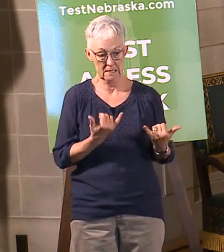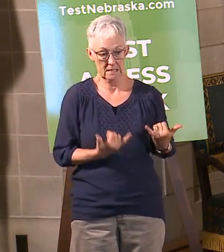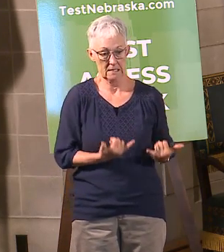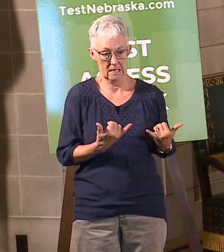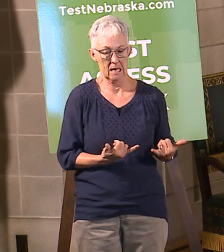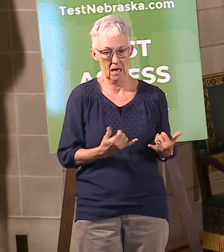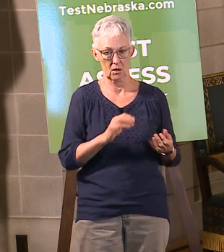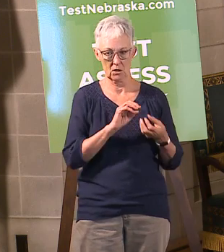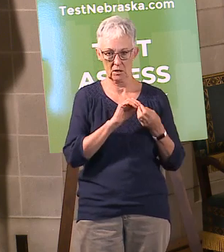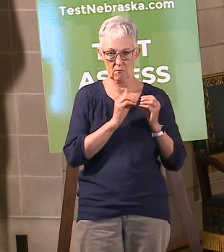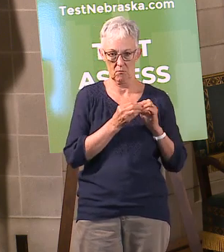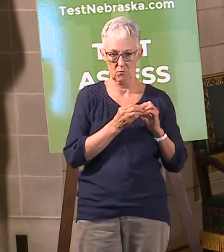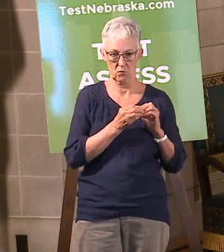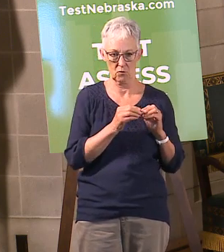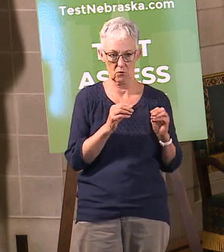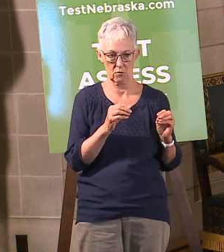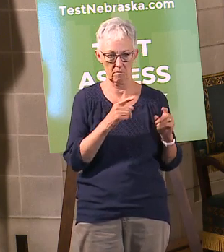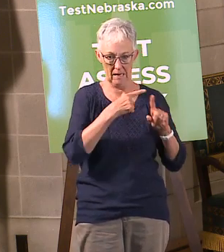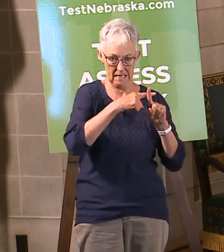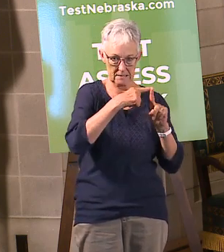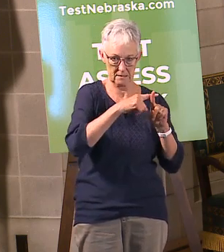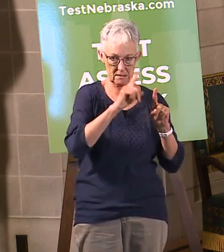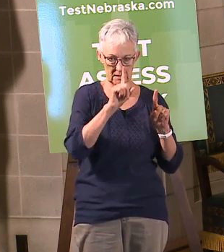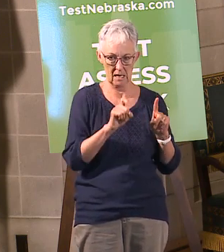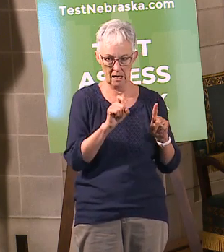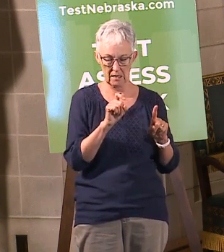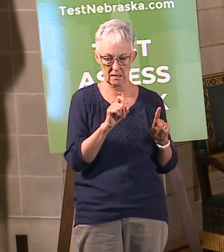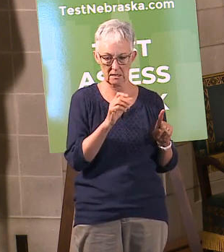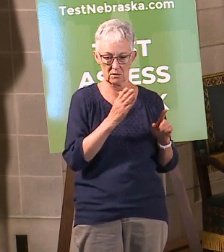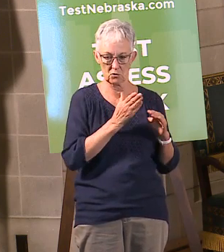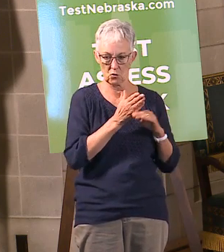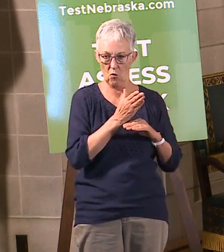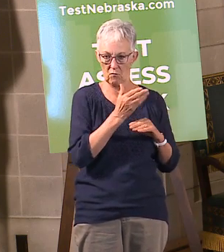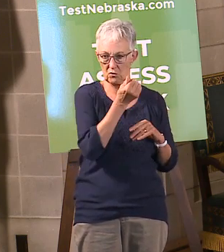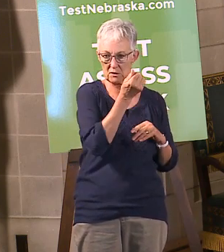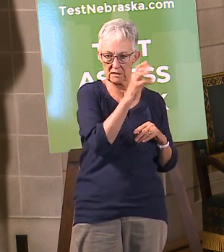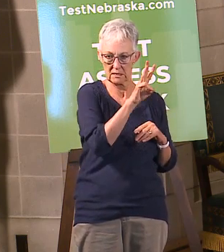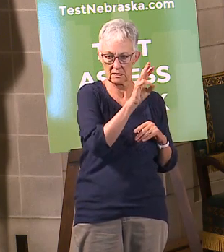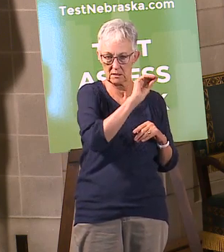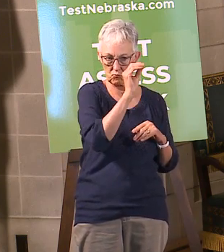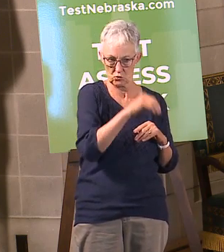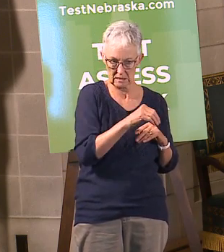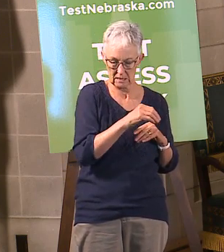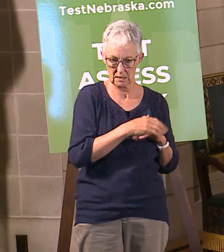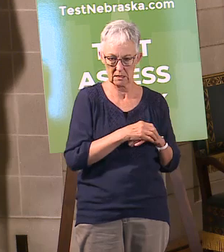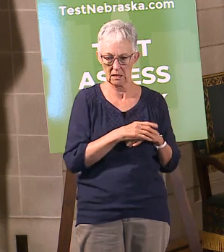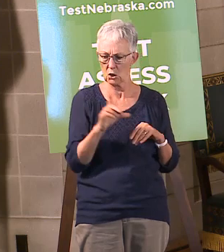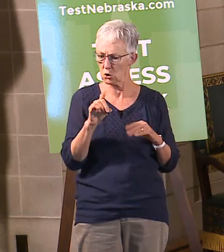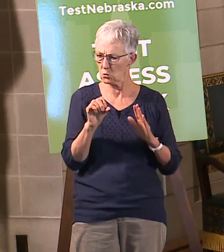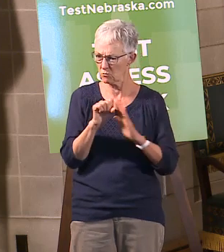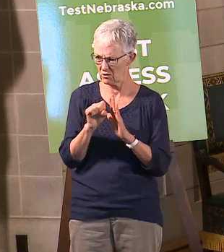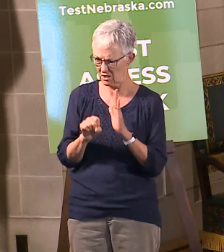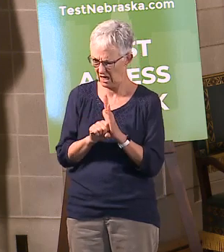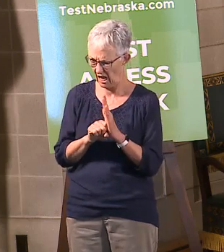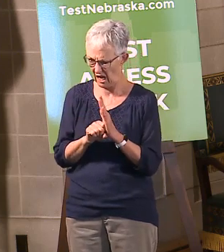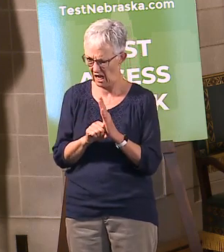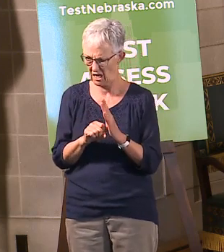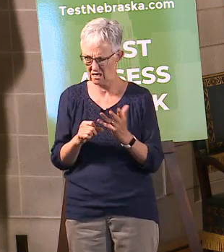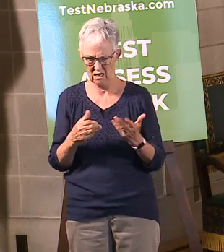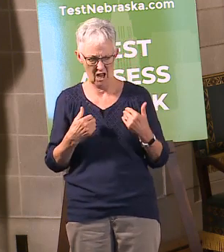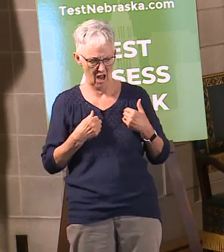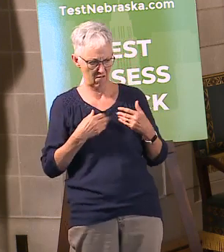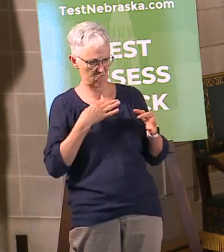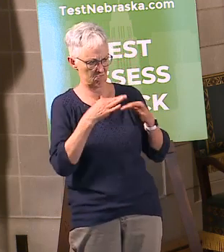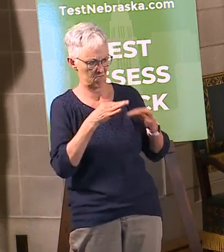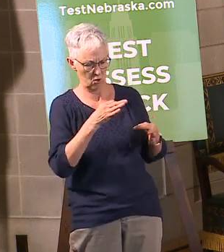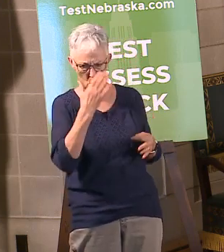Nebraska is just over 16%, putting it in the top 5 of the country for the highest positive rates. Do state officials have an explanation for the high rate? What implications